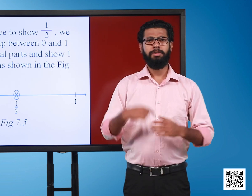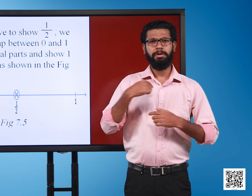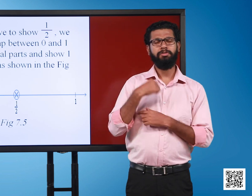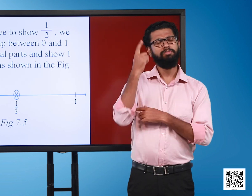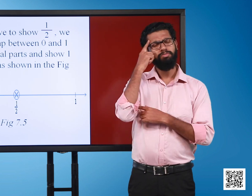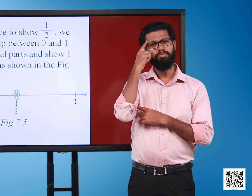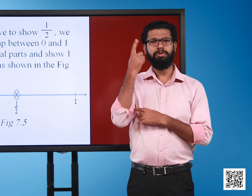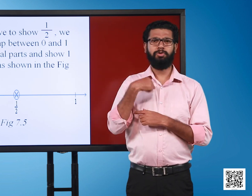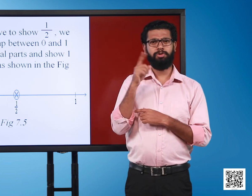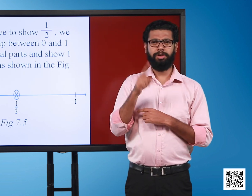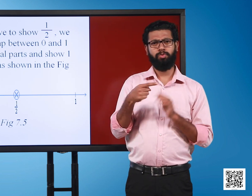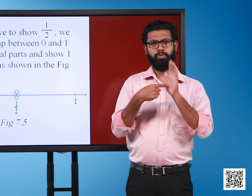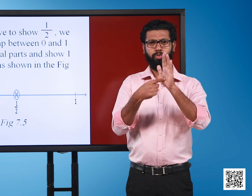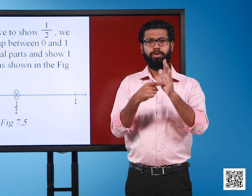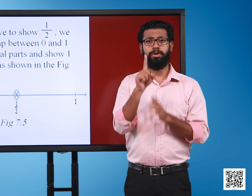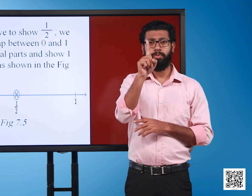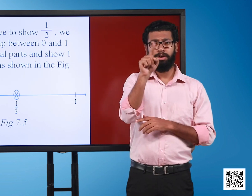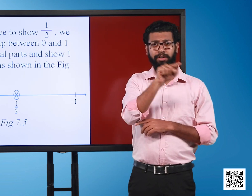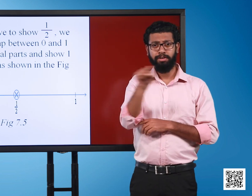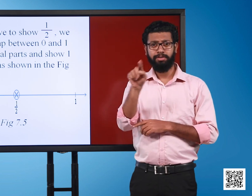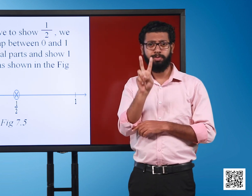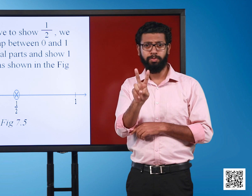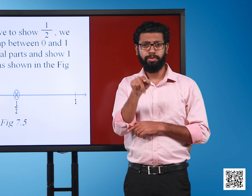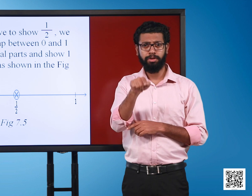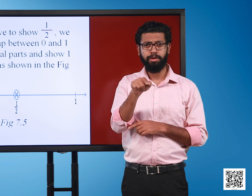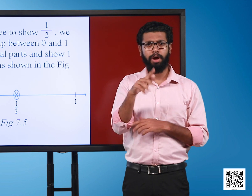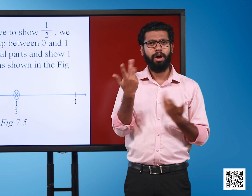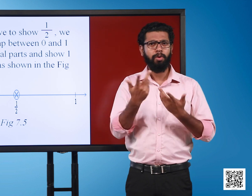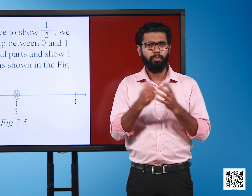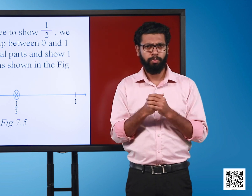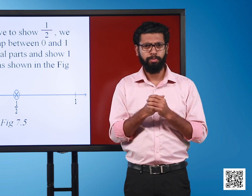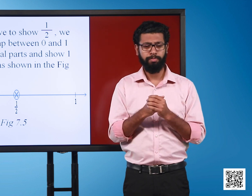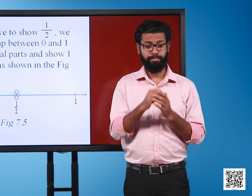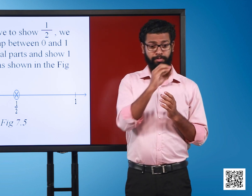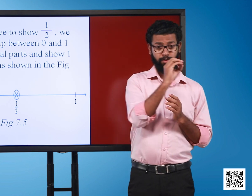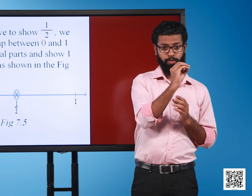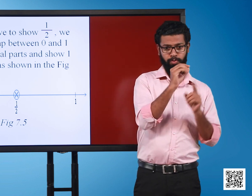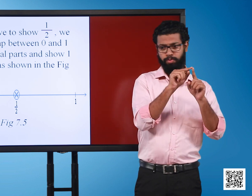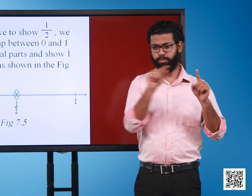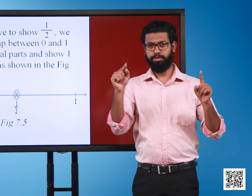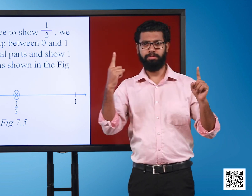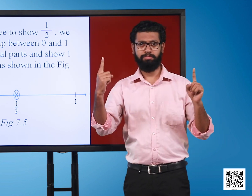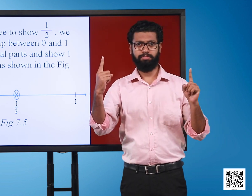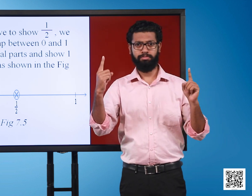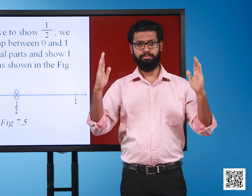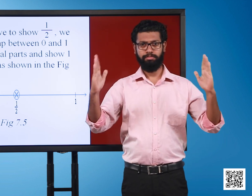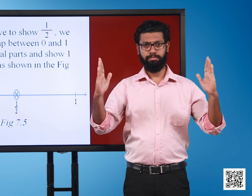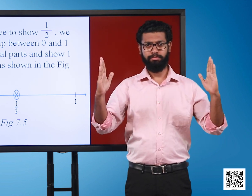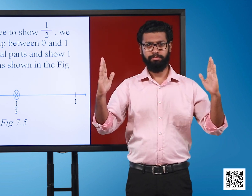Since we have to show half, we divide the gap between 0 and 1 into 2 equal parts and show one